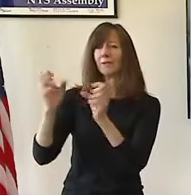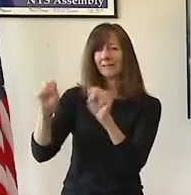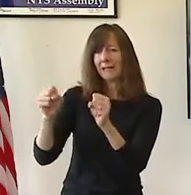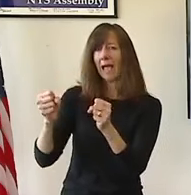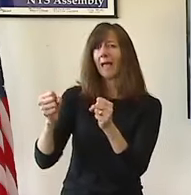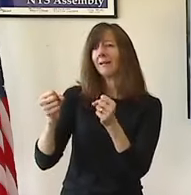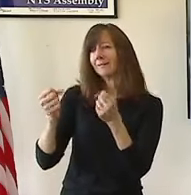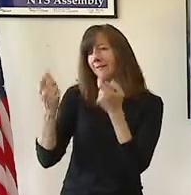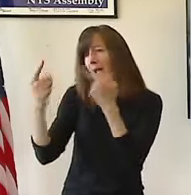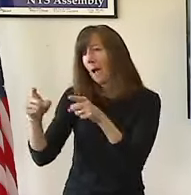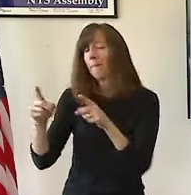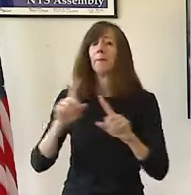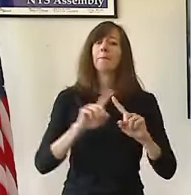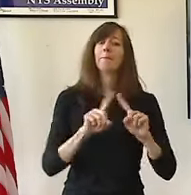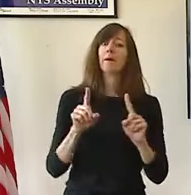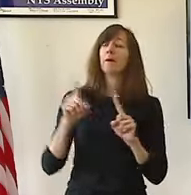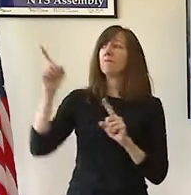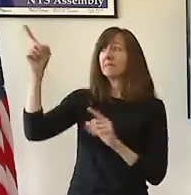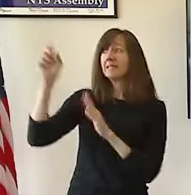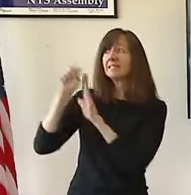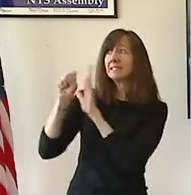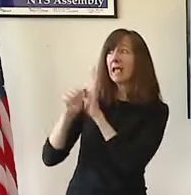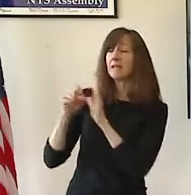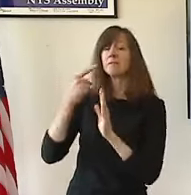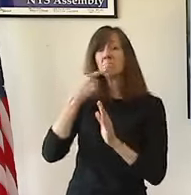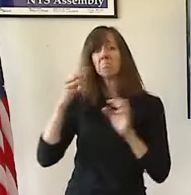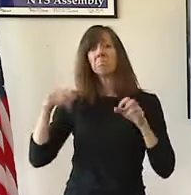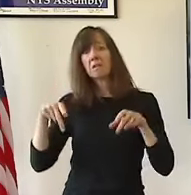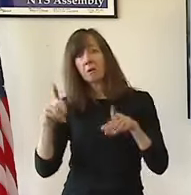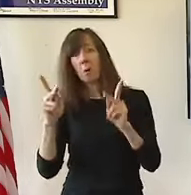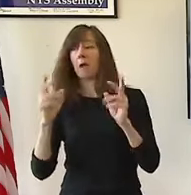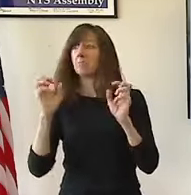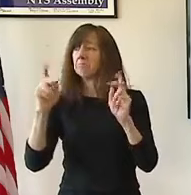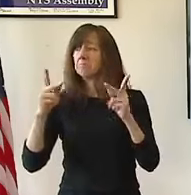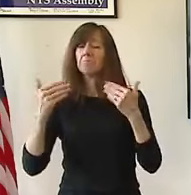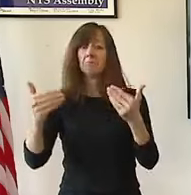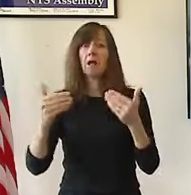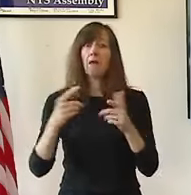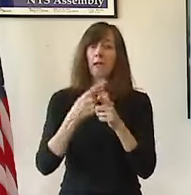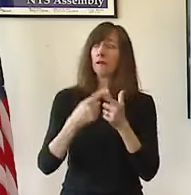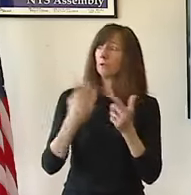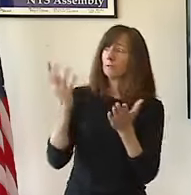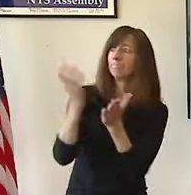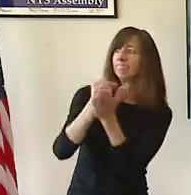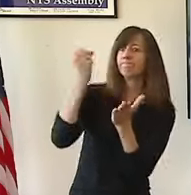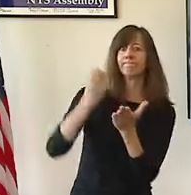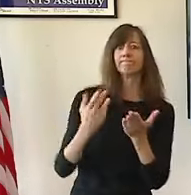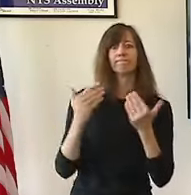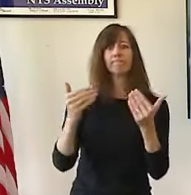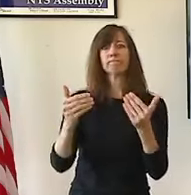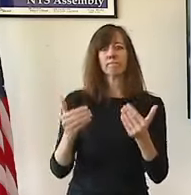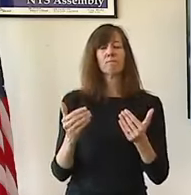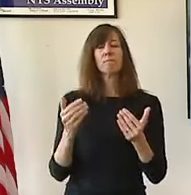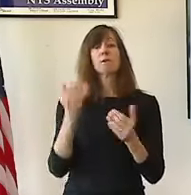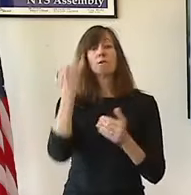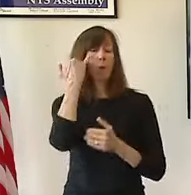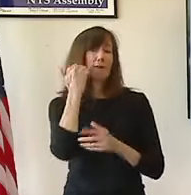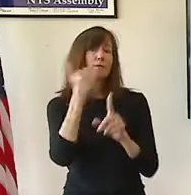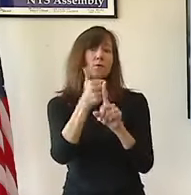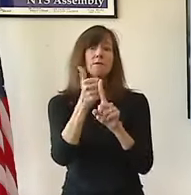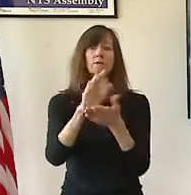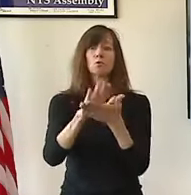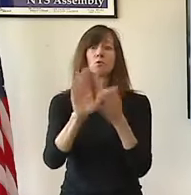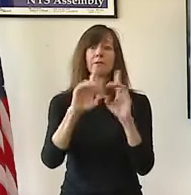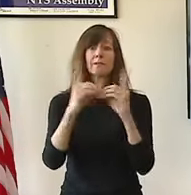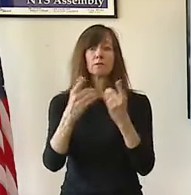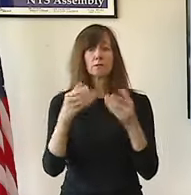as sort of an opening, and we're taking advantage of it and saying to school districts that you are permitted to do that. So if you're having a drive-in graduation, you can get out of the